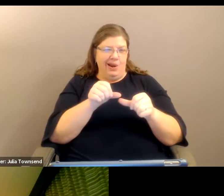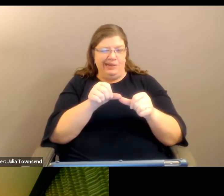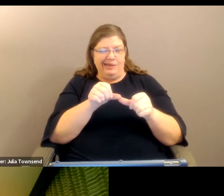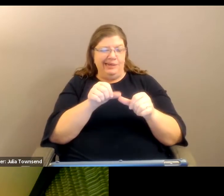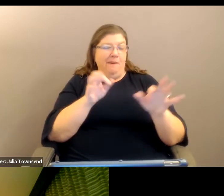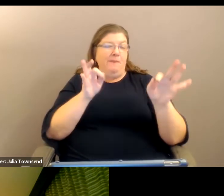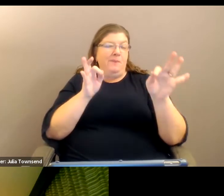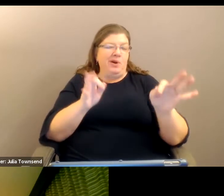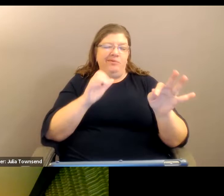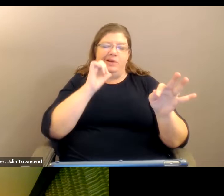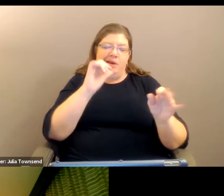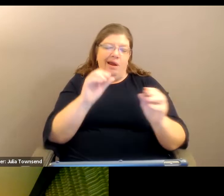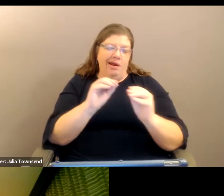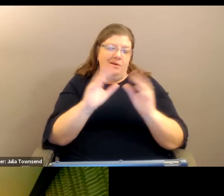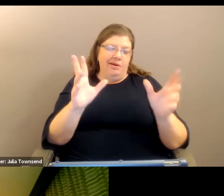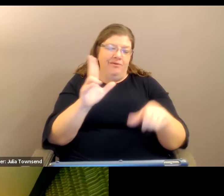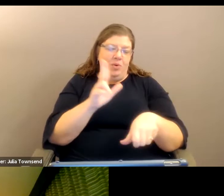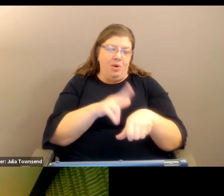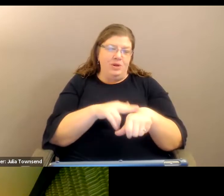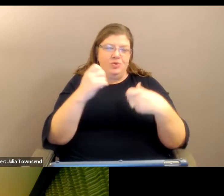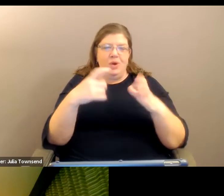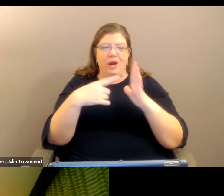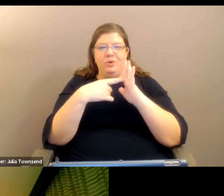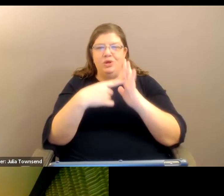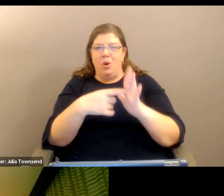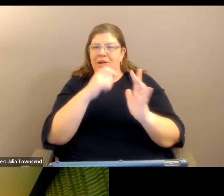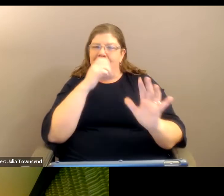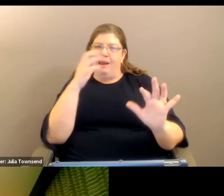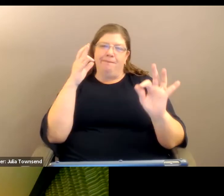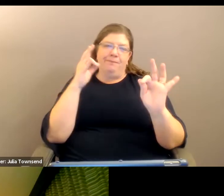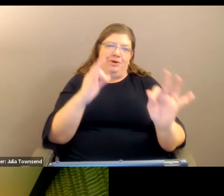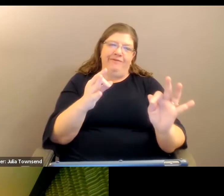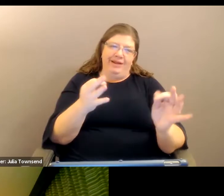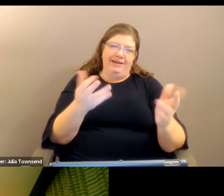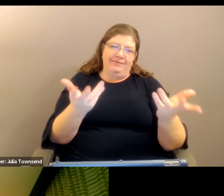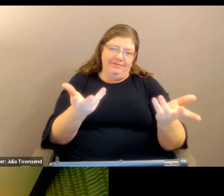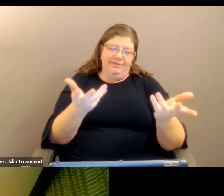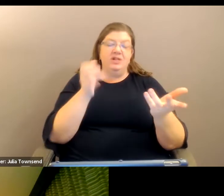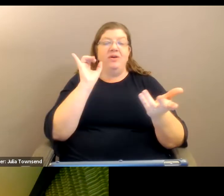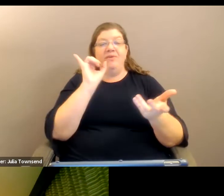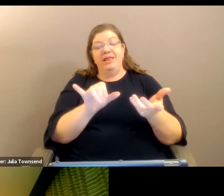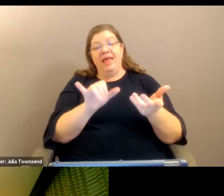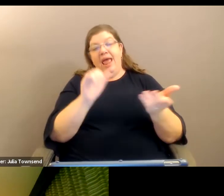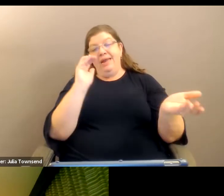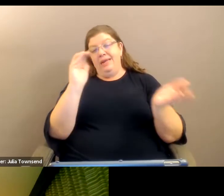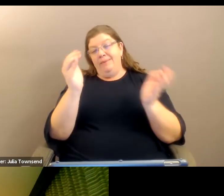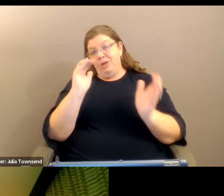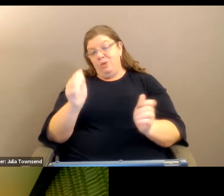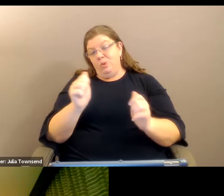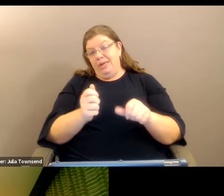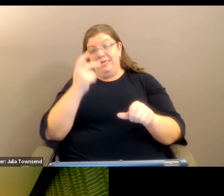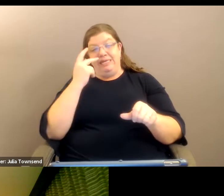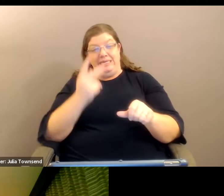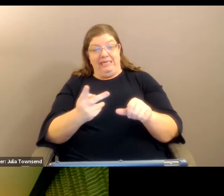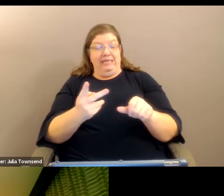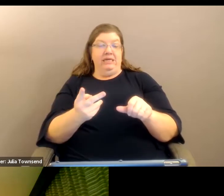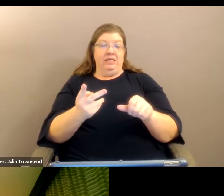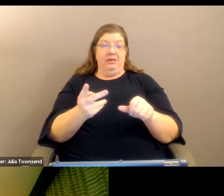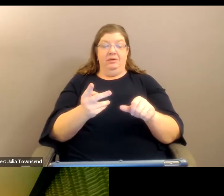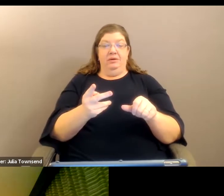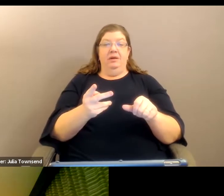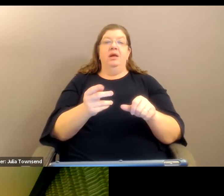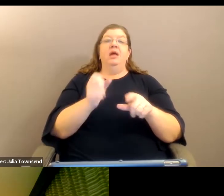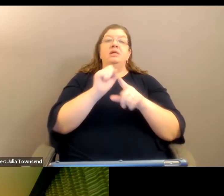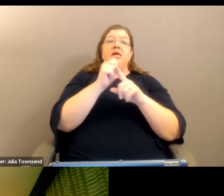to be perfect, that's what we try to show here. And so for that particular comparison, you can see that with scenario